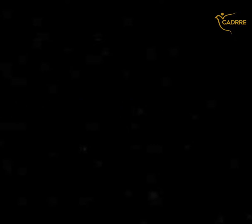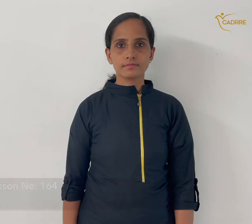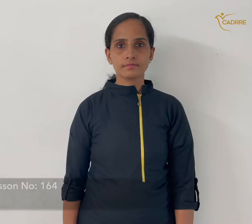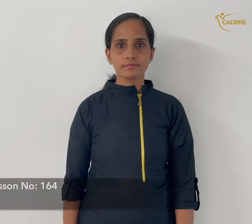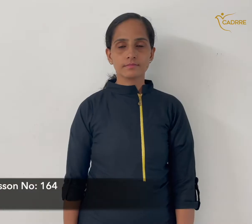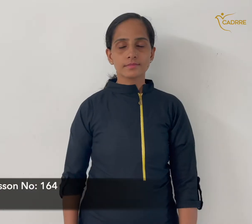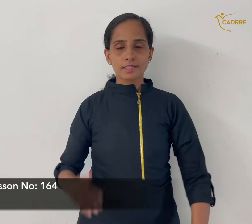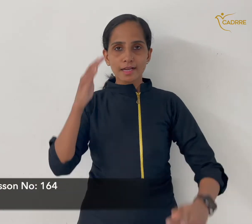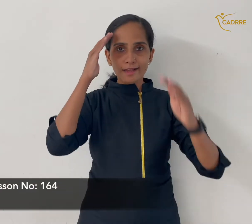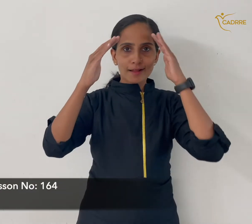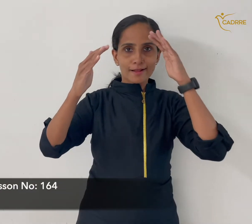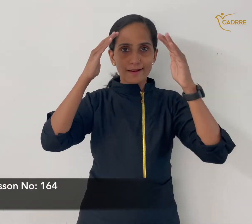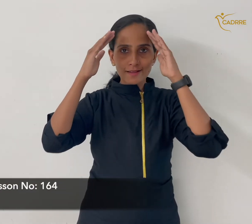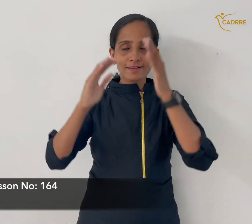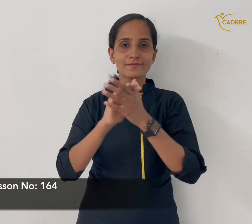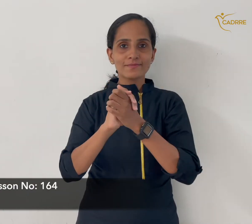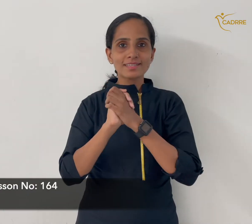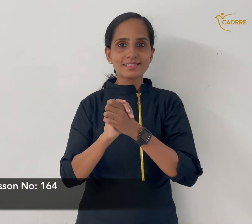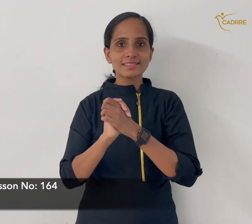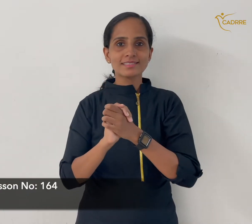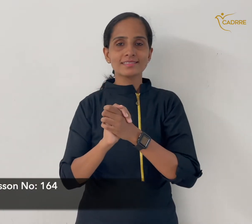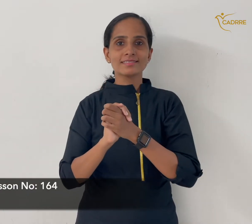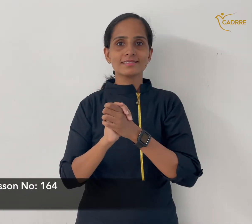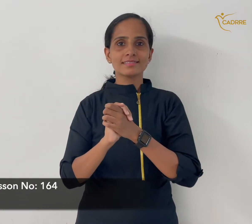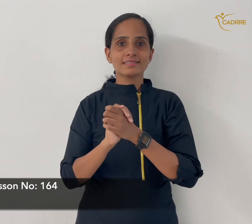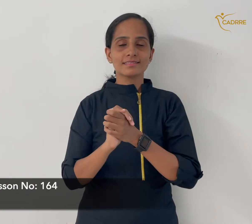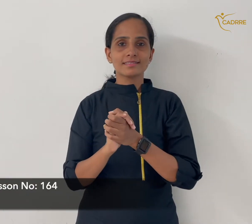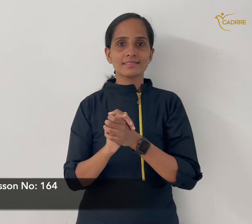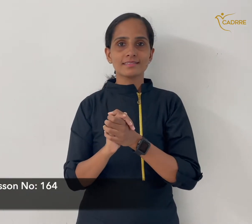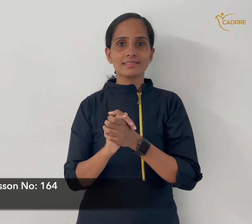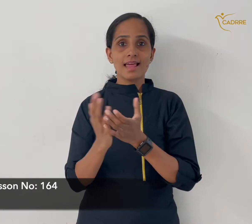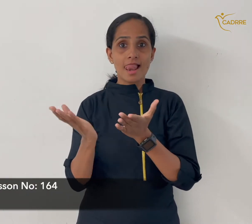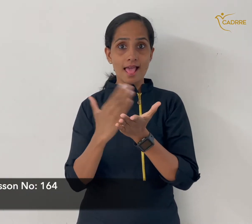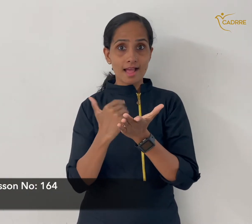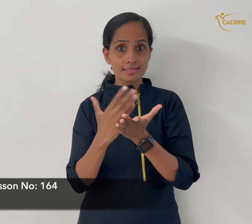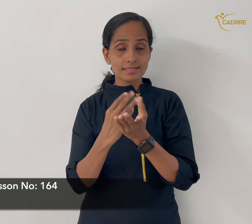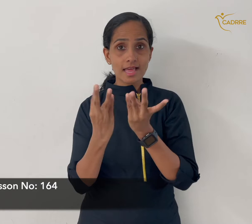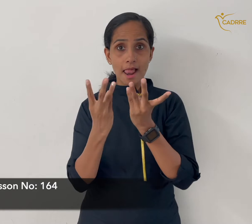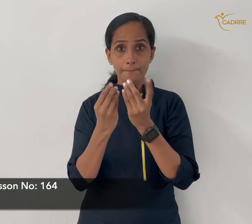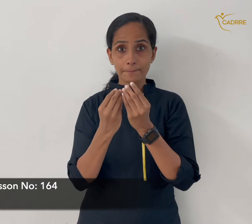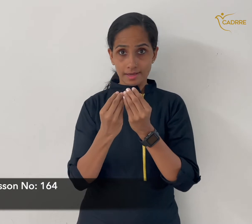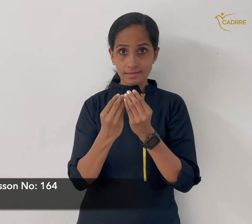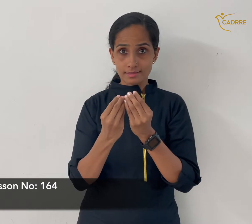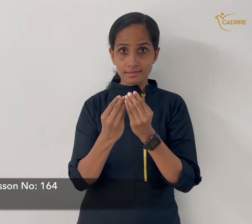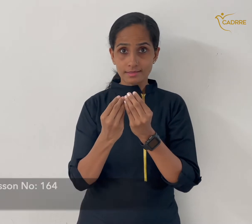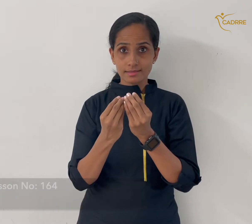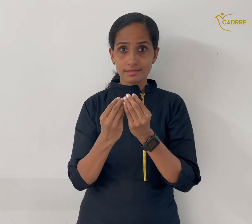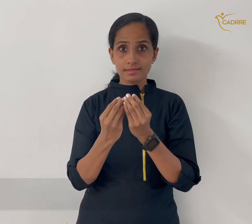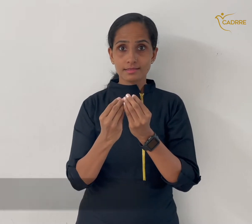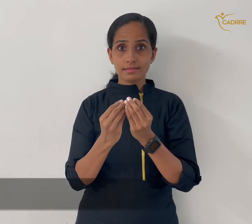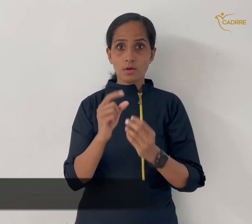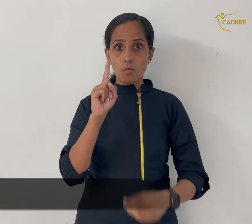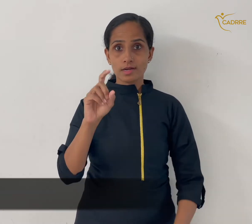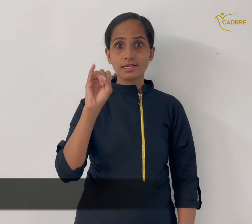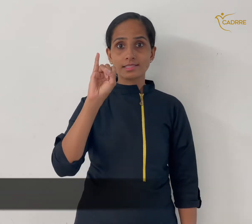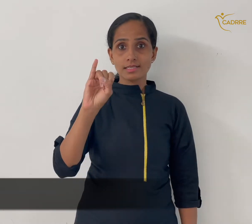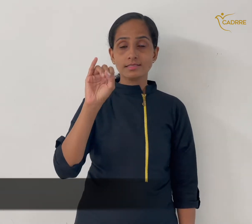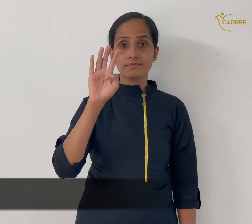Hello friends this is lesson number 164 this is the new